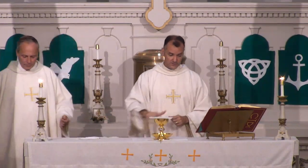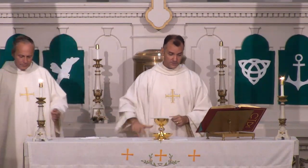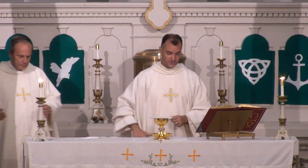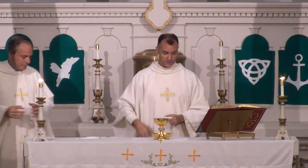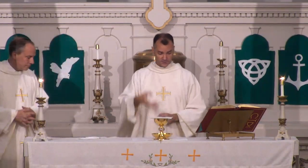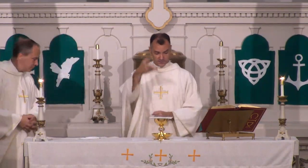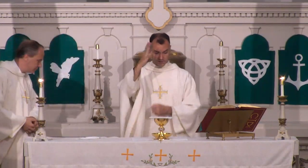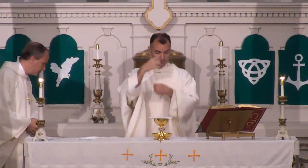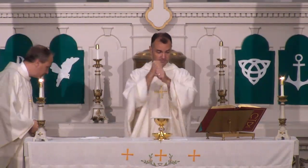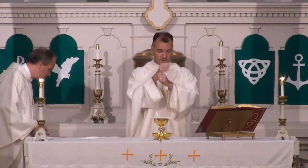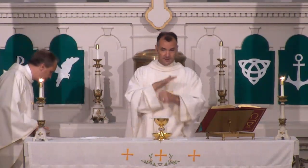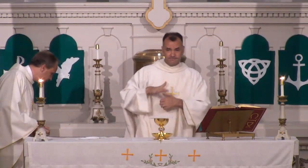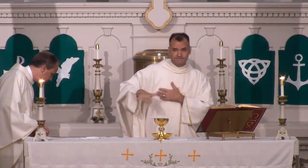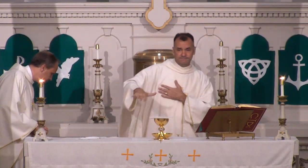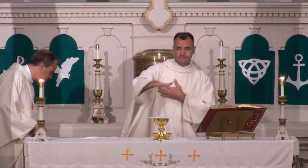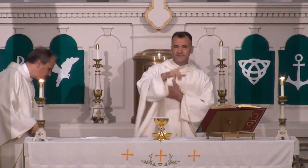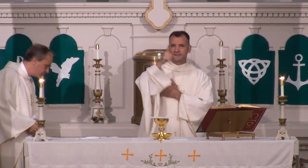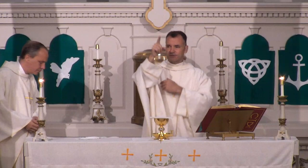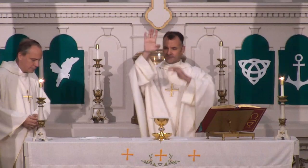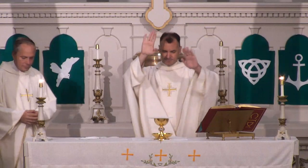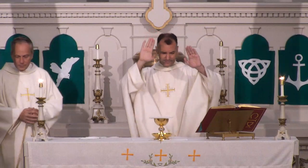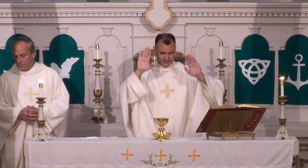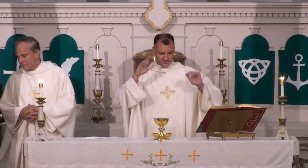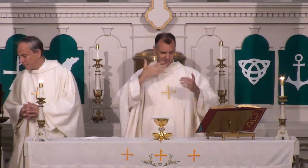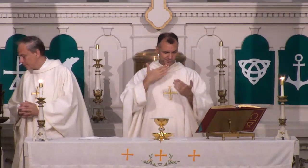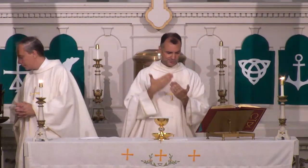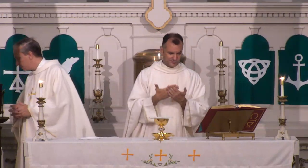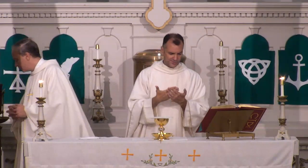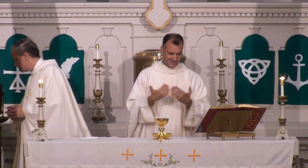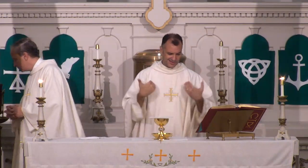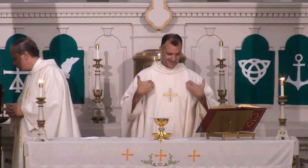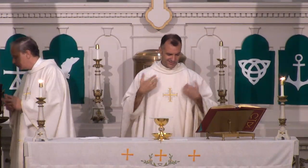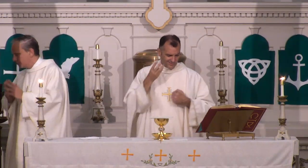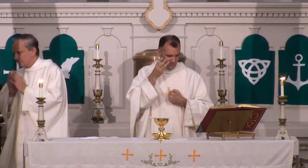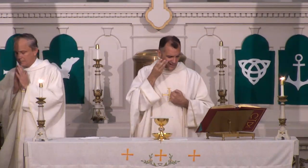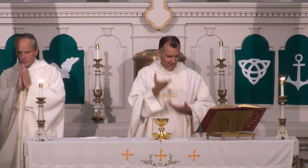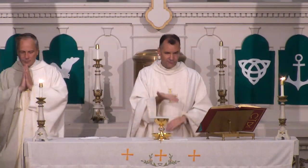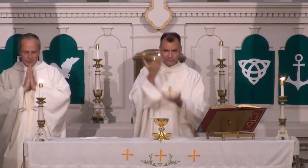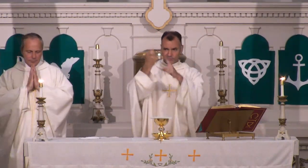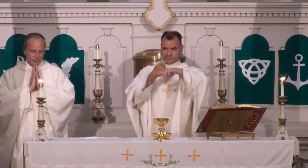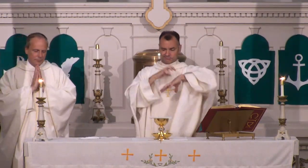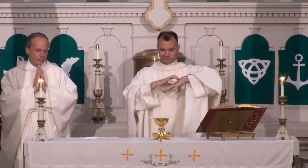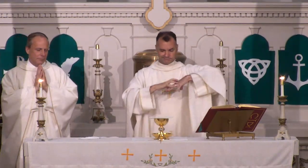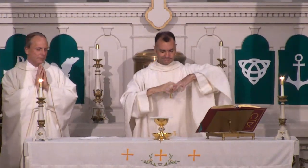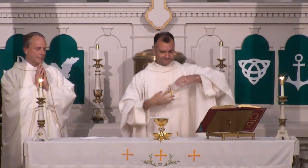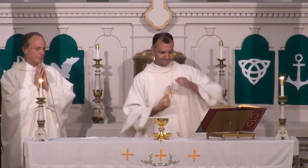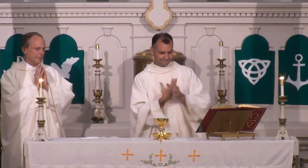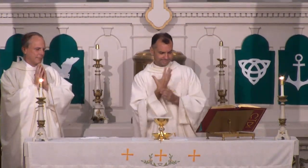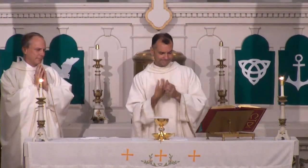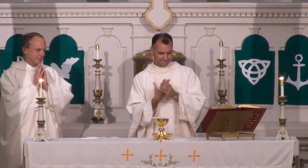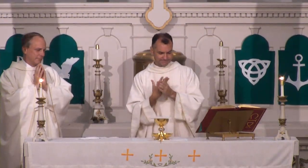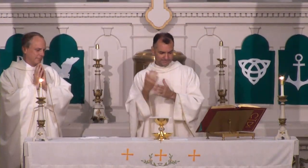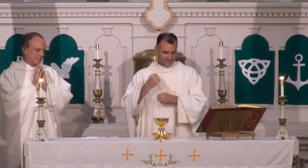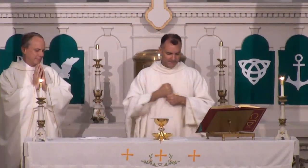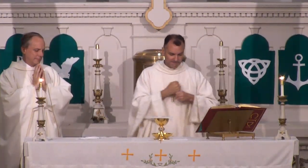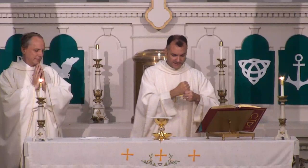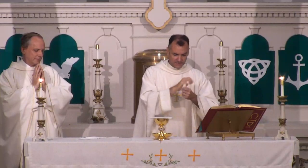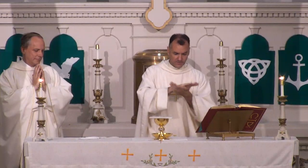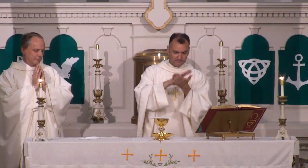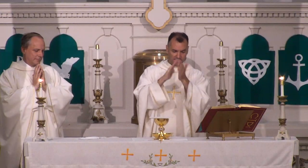Blessed are you, Lord God of all creation, for through your goodness we have received the wine we offer you, fruit of the vine and work of human